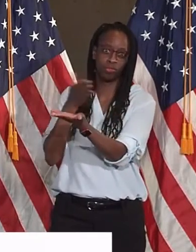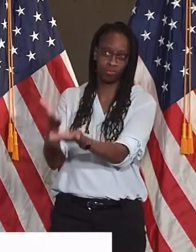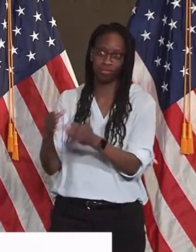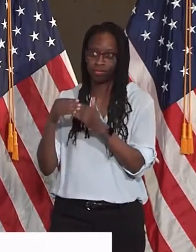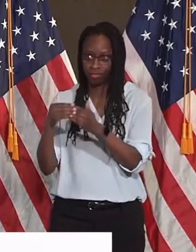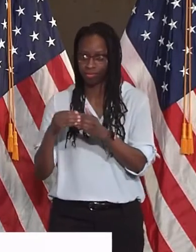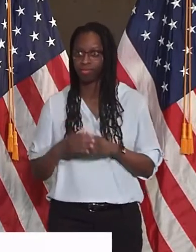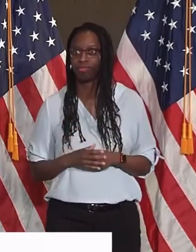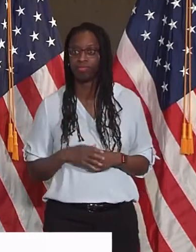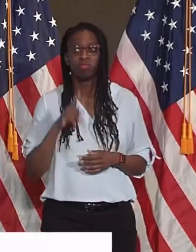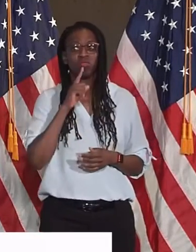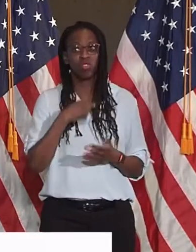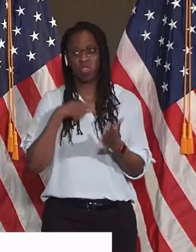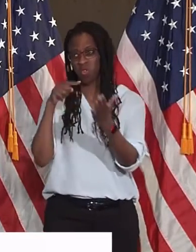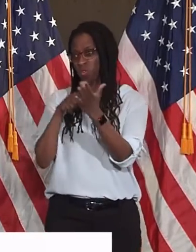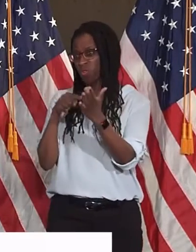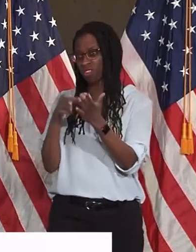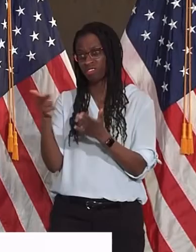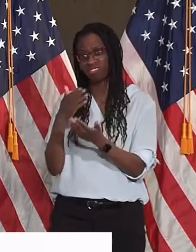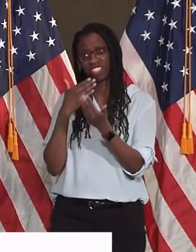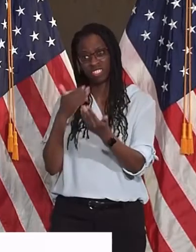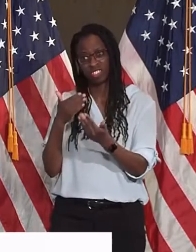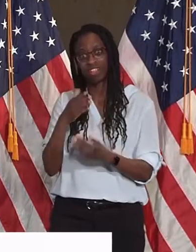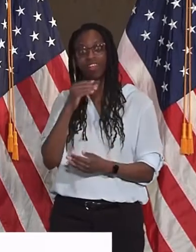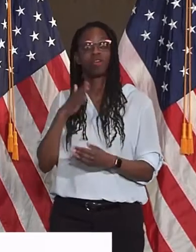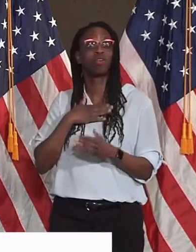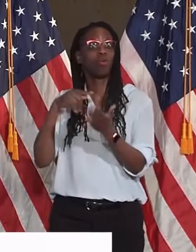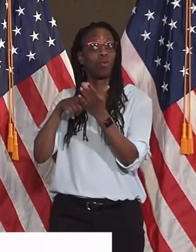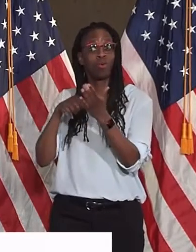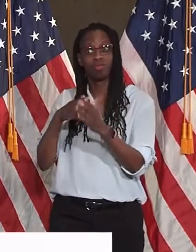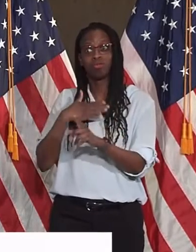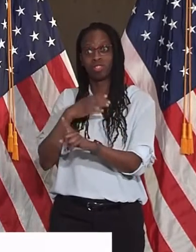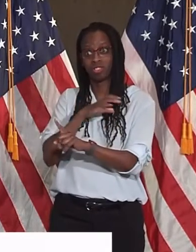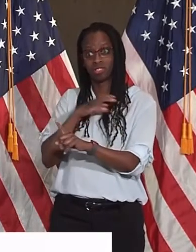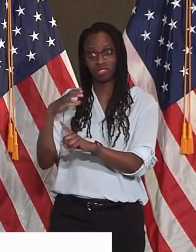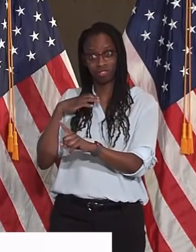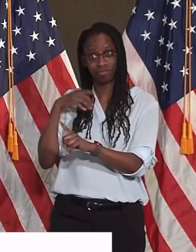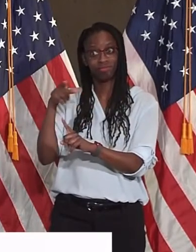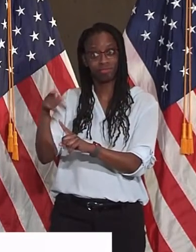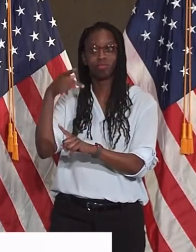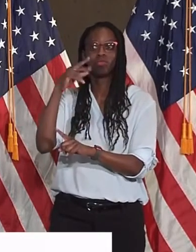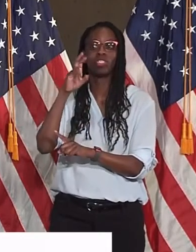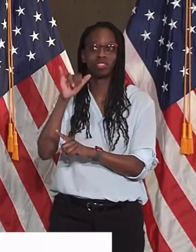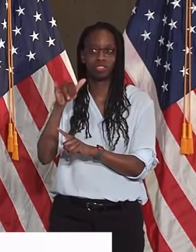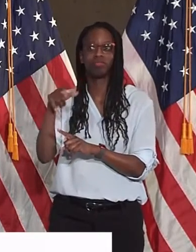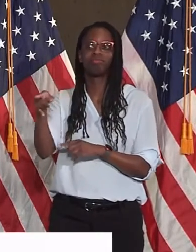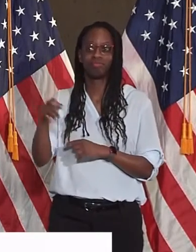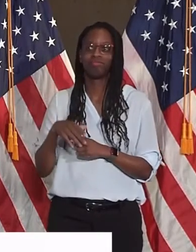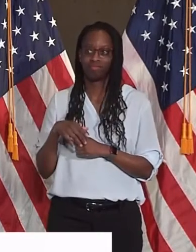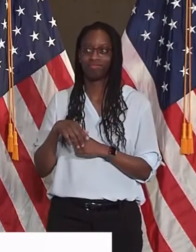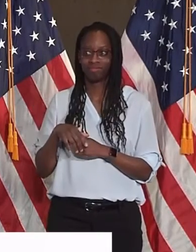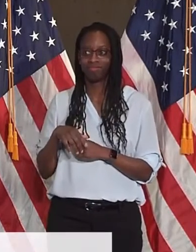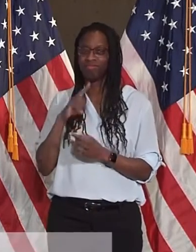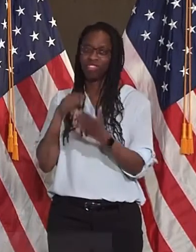debt of gratitude to my sister in service, U.S. Representative Ayanna Pressley.